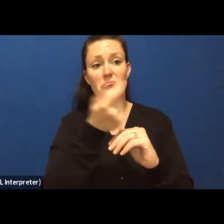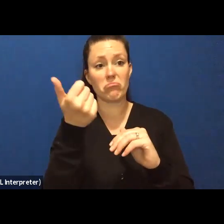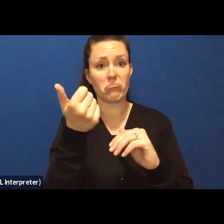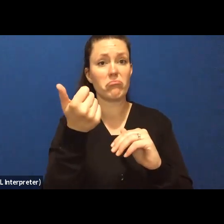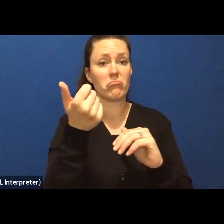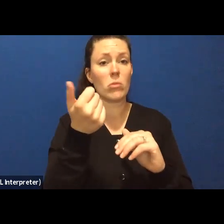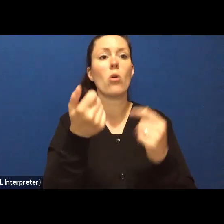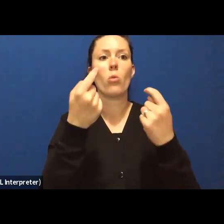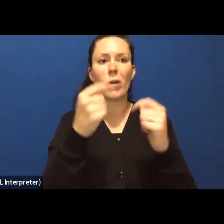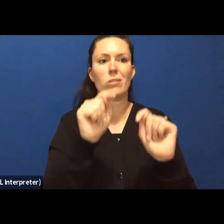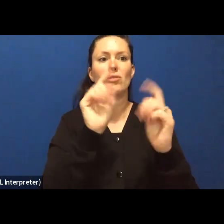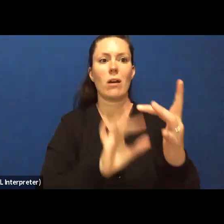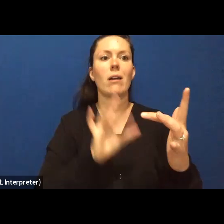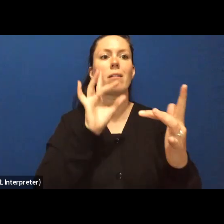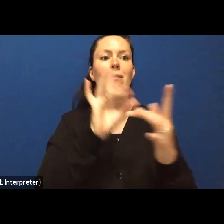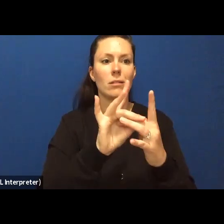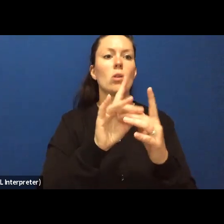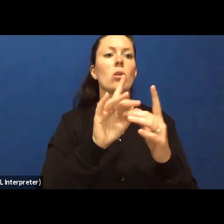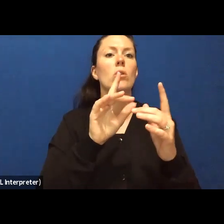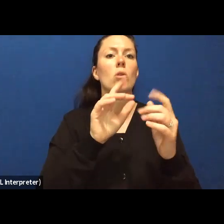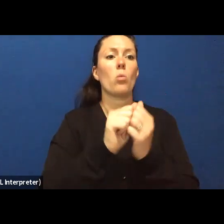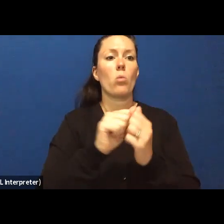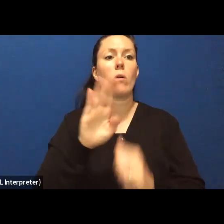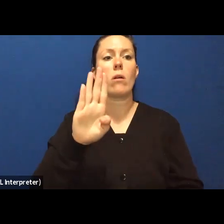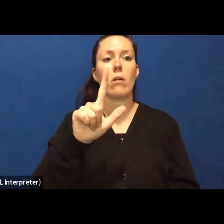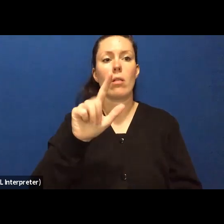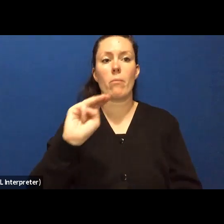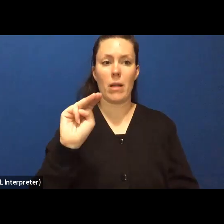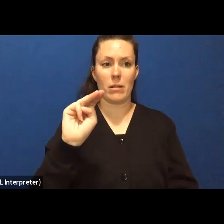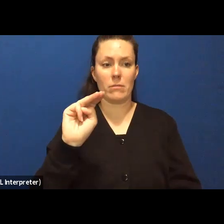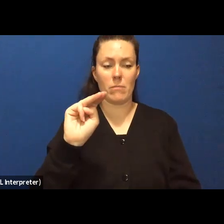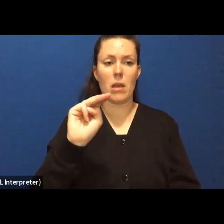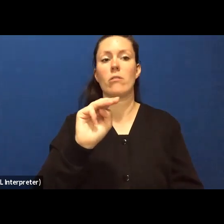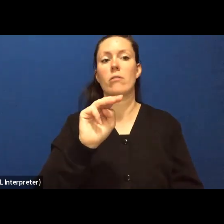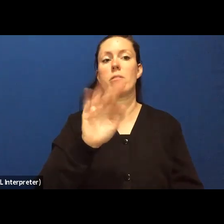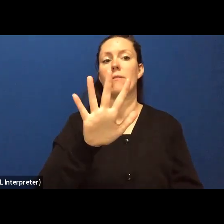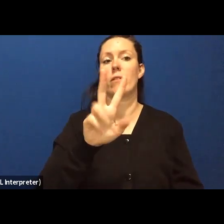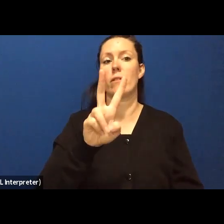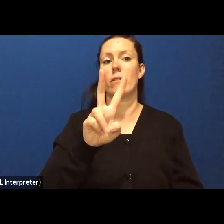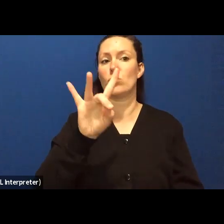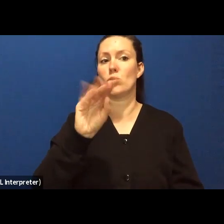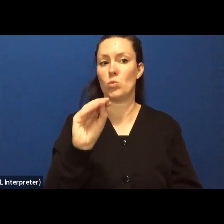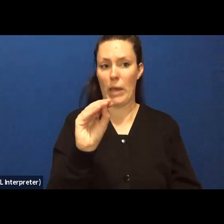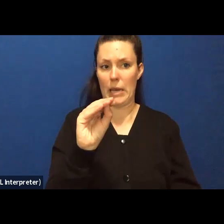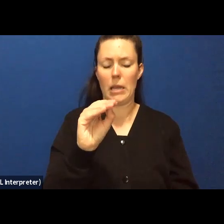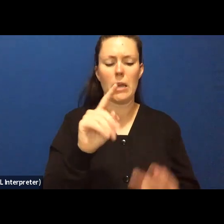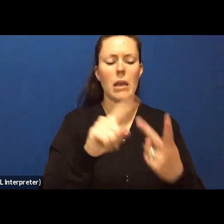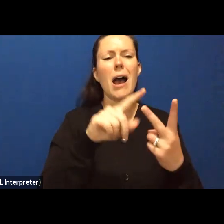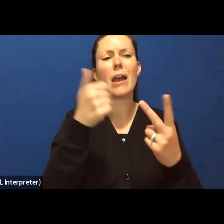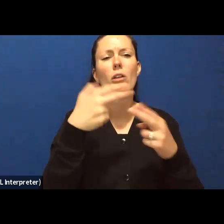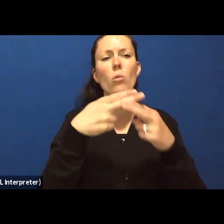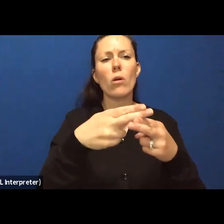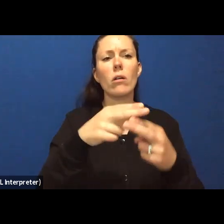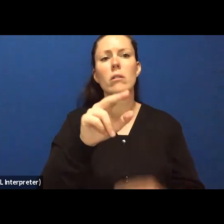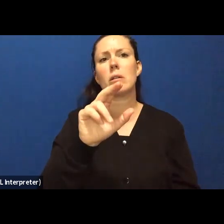build relationships with Black Lives Matter 5280. There's another organization called Servicios